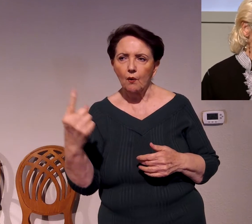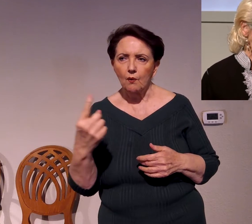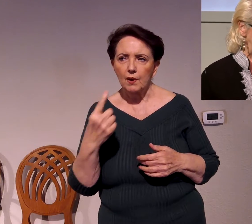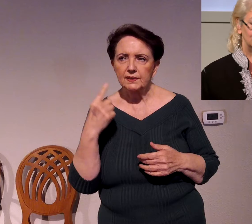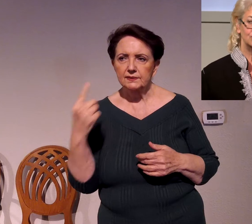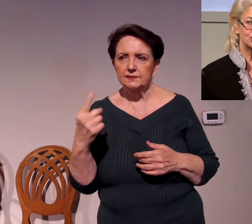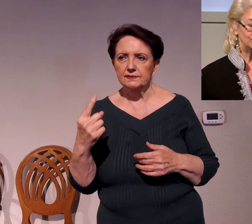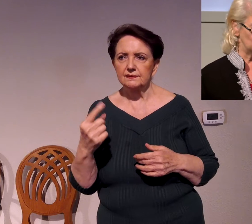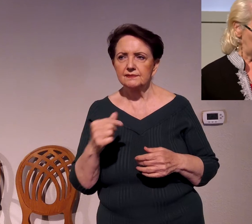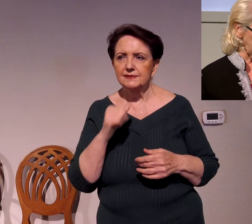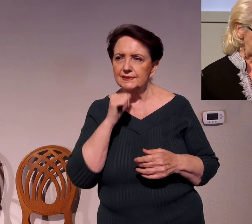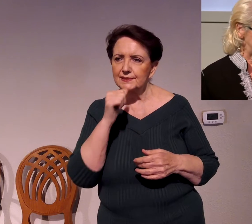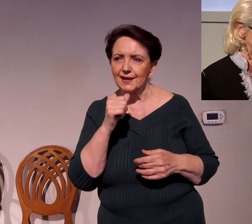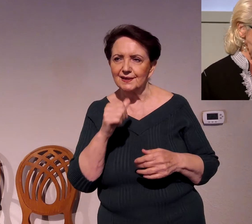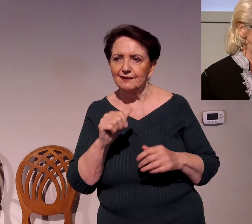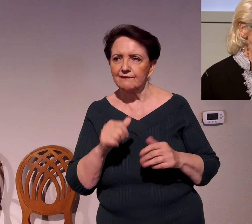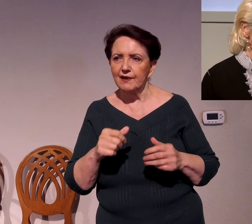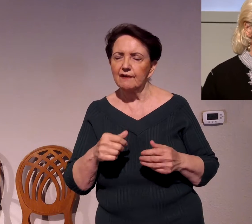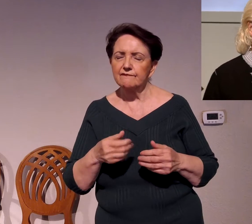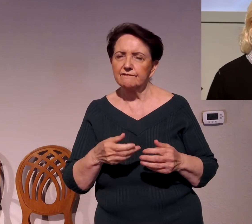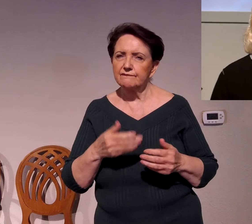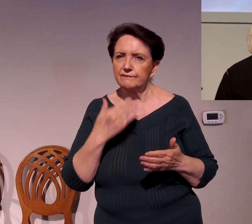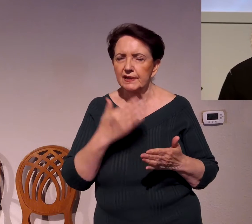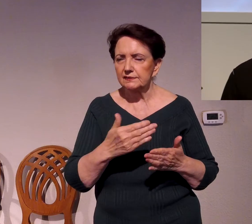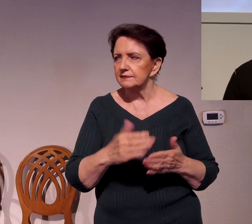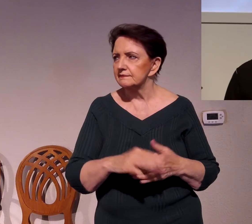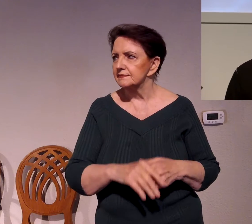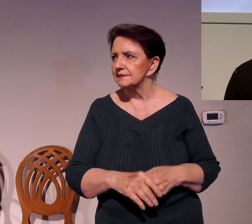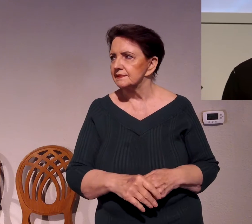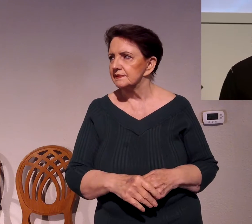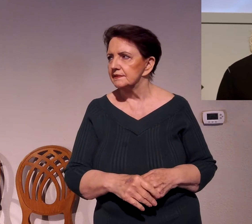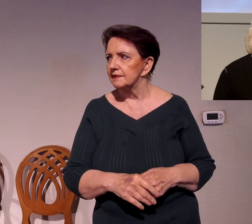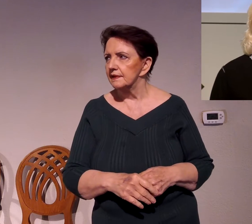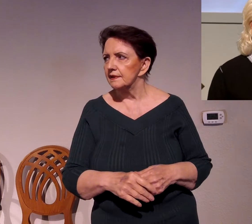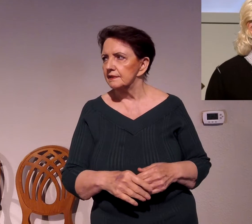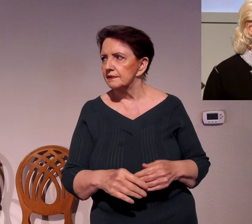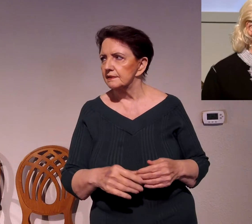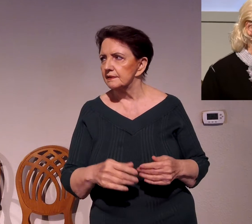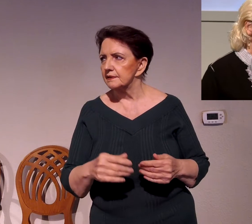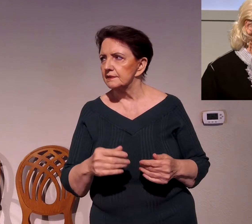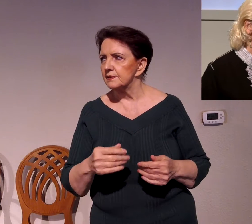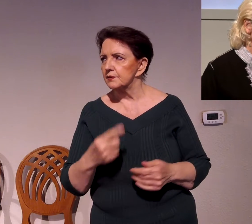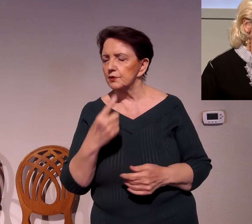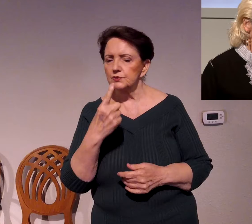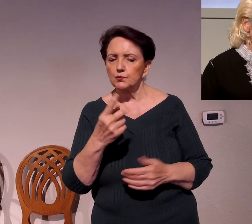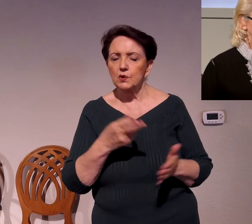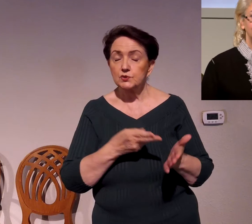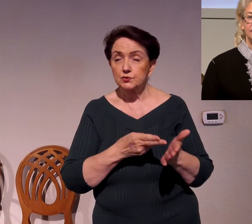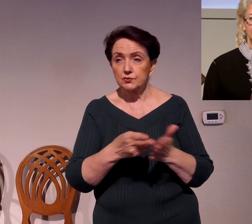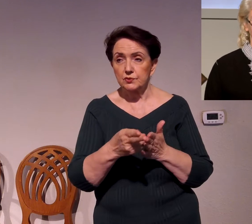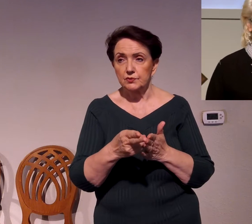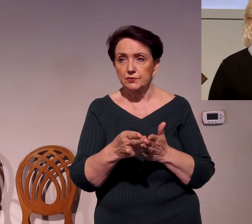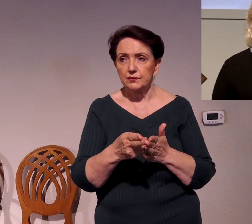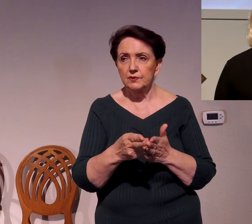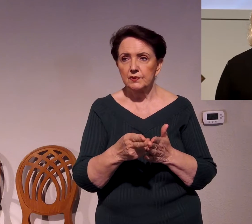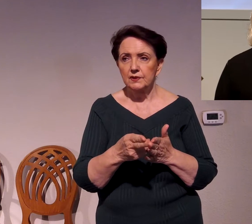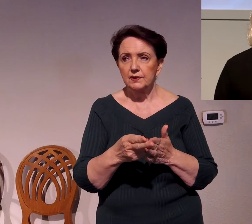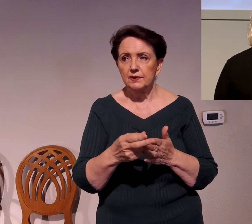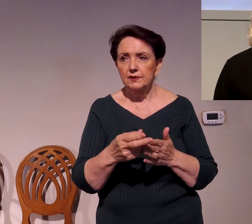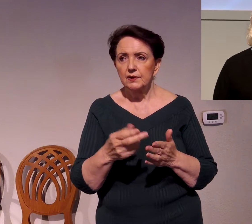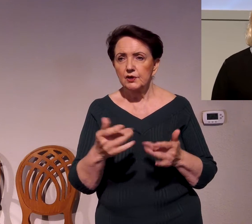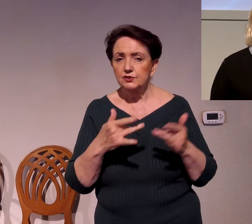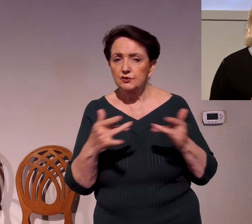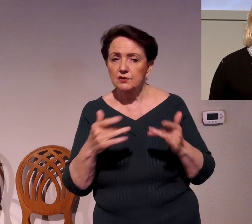ineffectiveness. Concerning all acts of initiative and creation, there is one elementary truth, the ignorance of